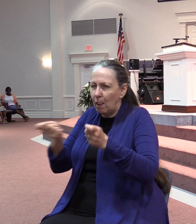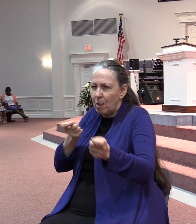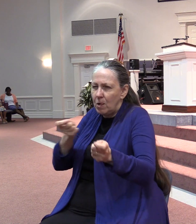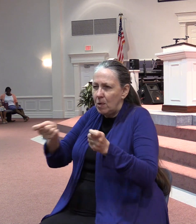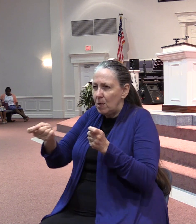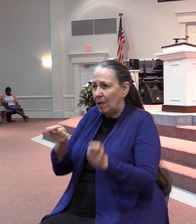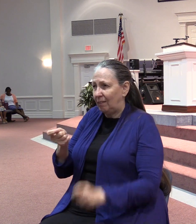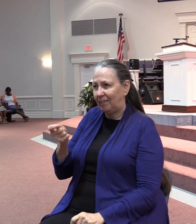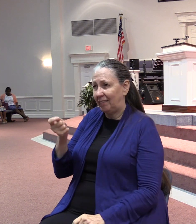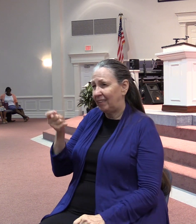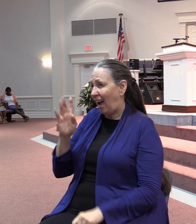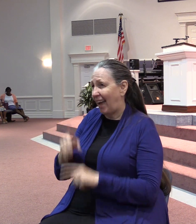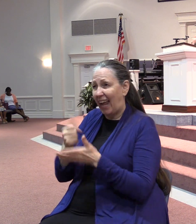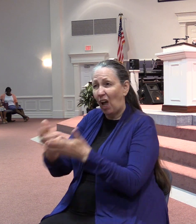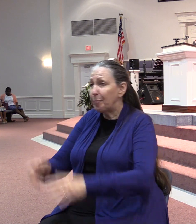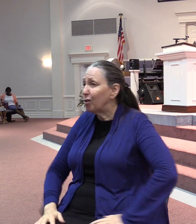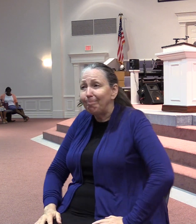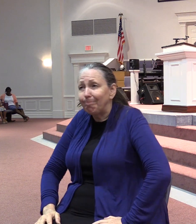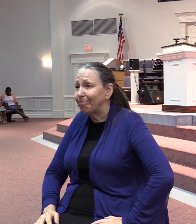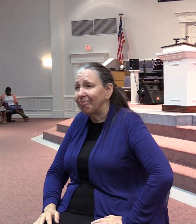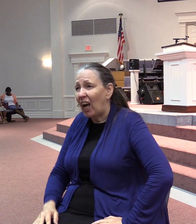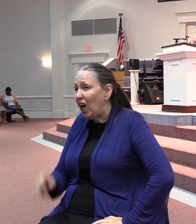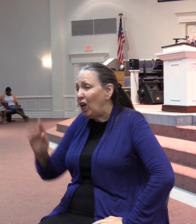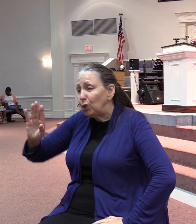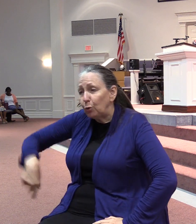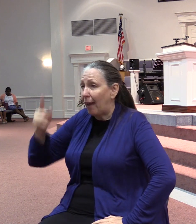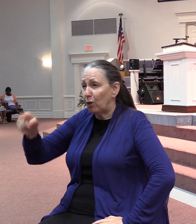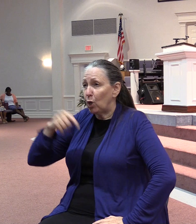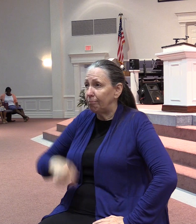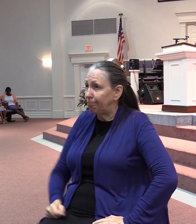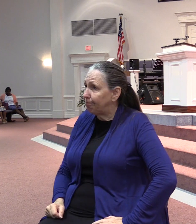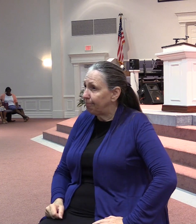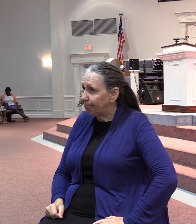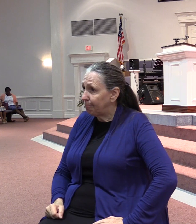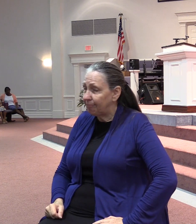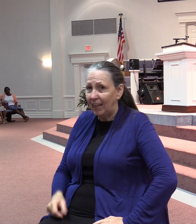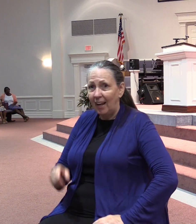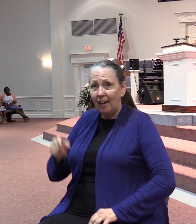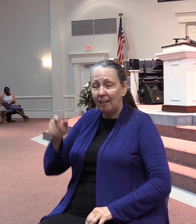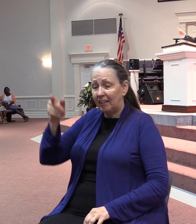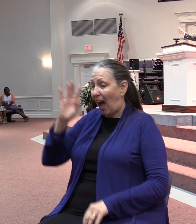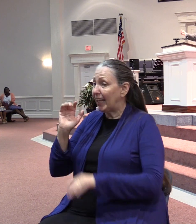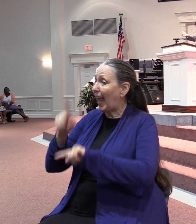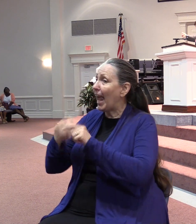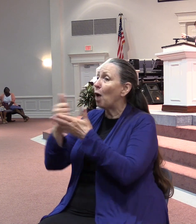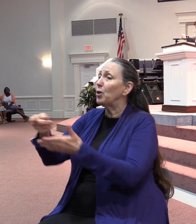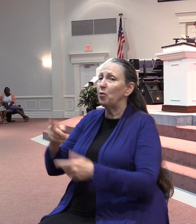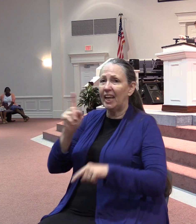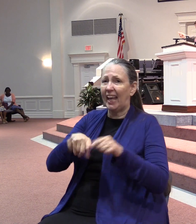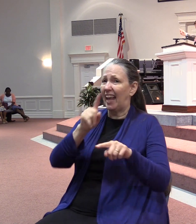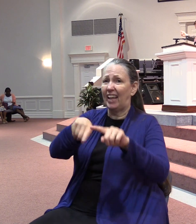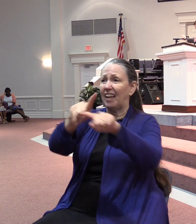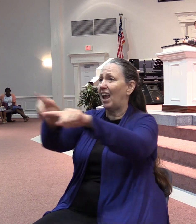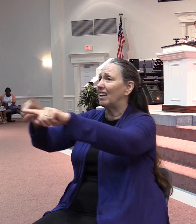make you think that God cannot do the supernatural in your life. And if He can't do the supernatural in your life, then surely He can't do the